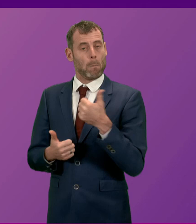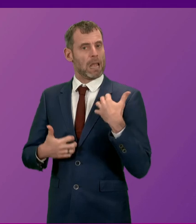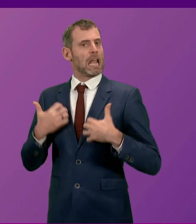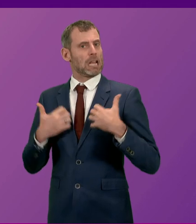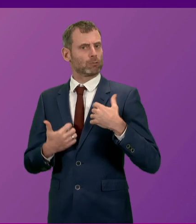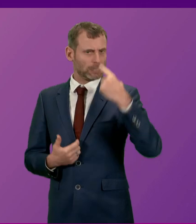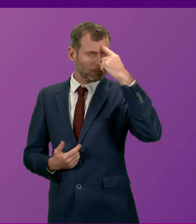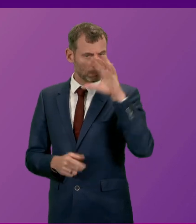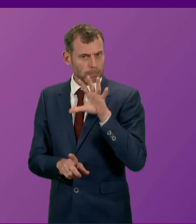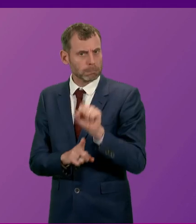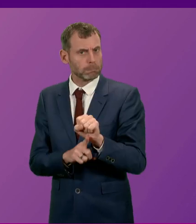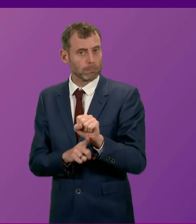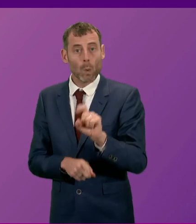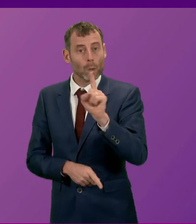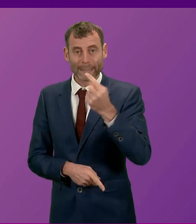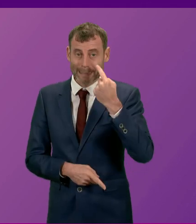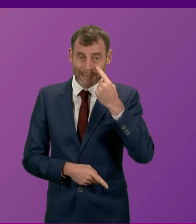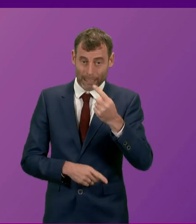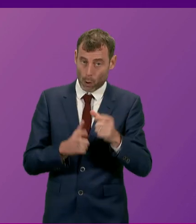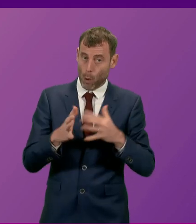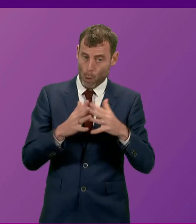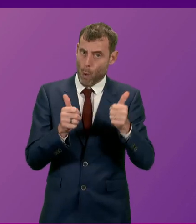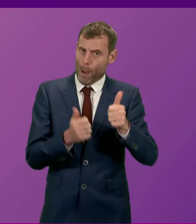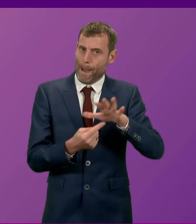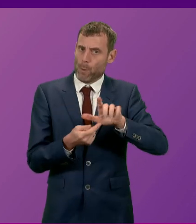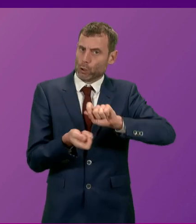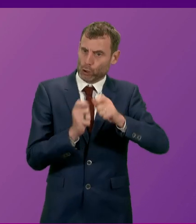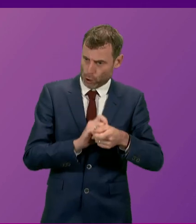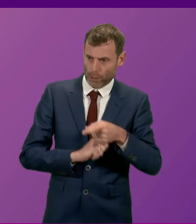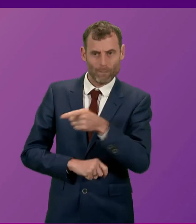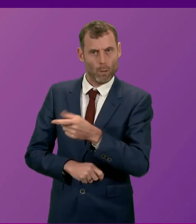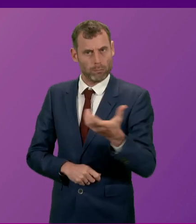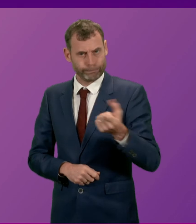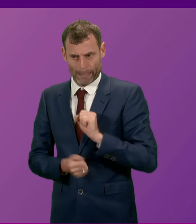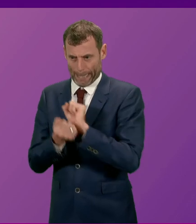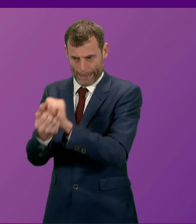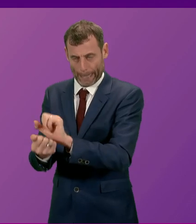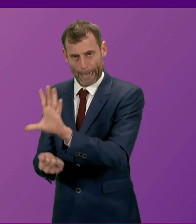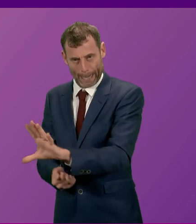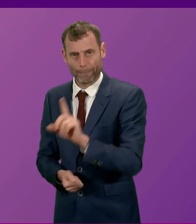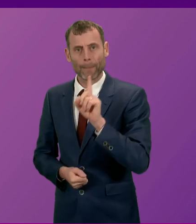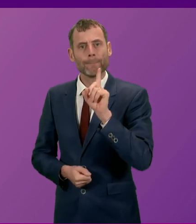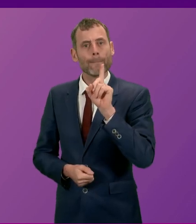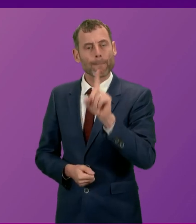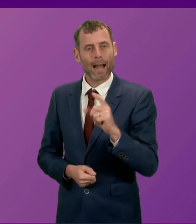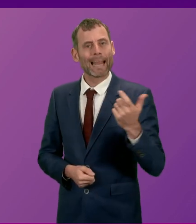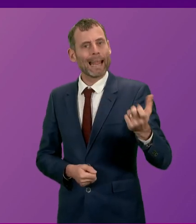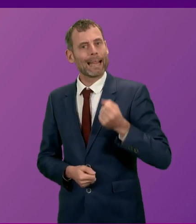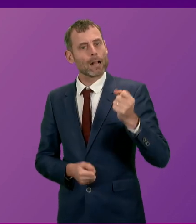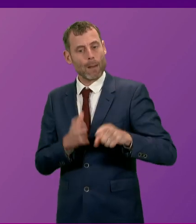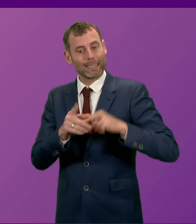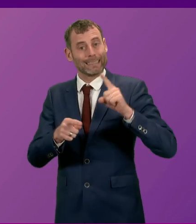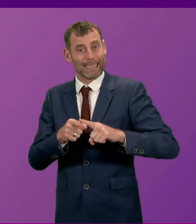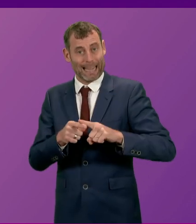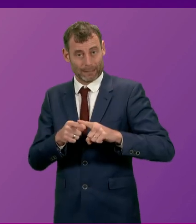She obviously welcomed the legislative changes, but key aspects of the income tax system continue to be reserved, such as the definition